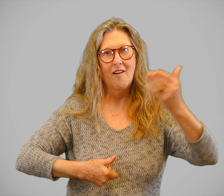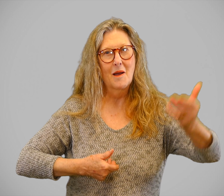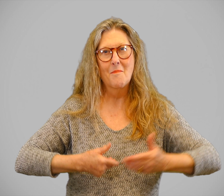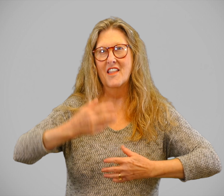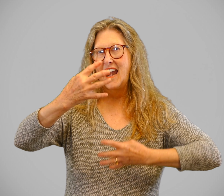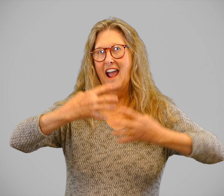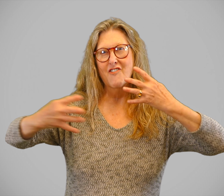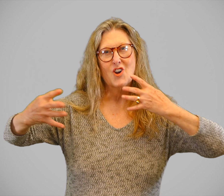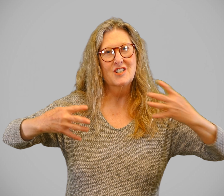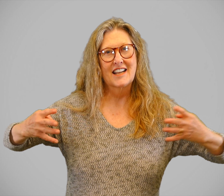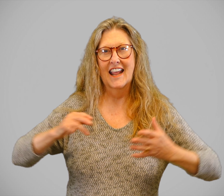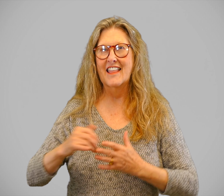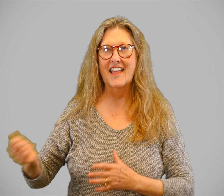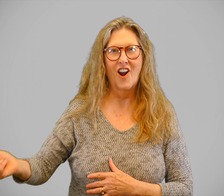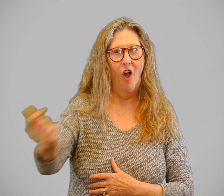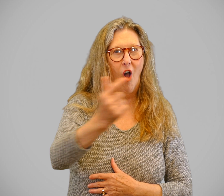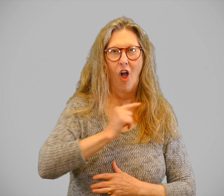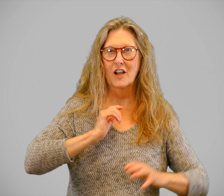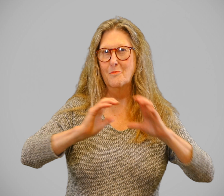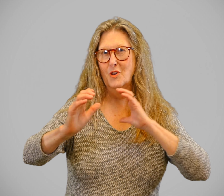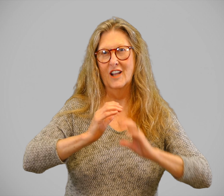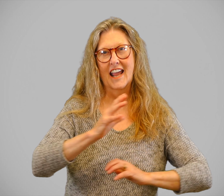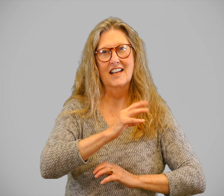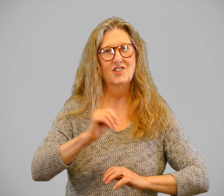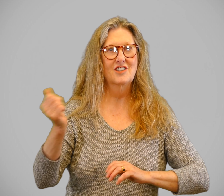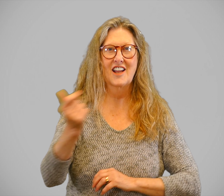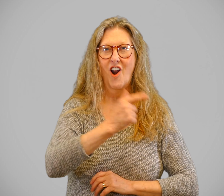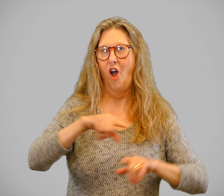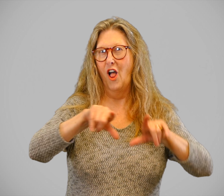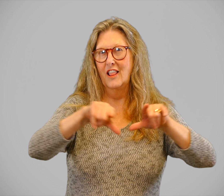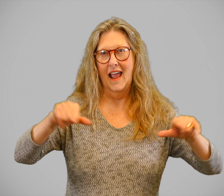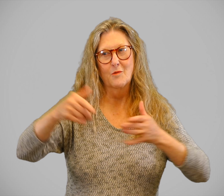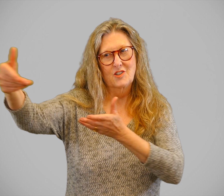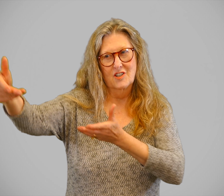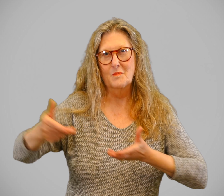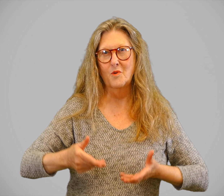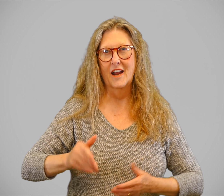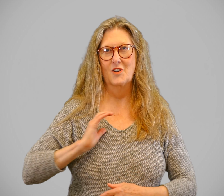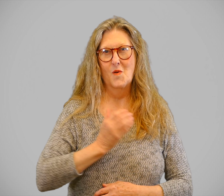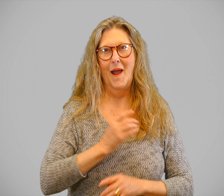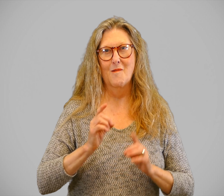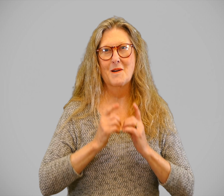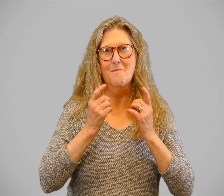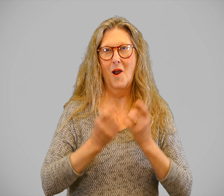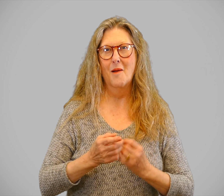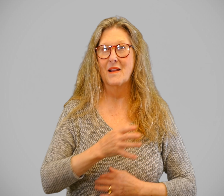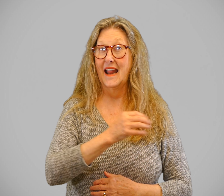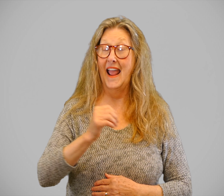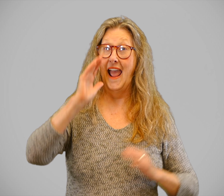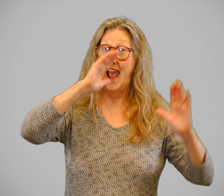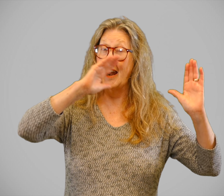hope you will find us on the internet, look at our website, and